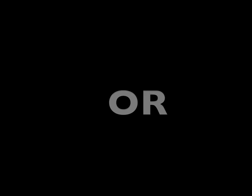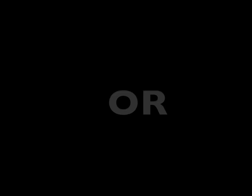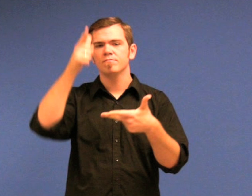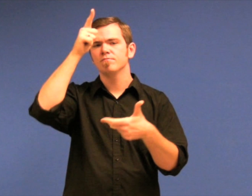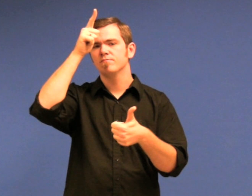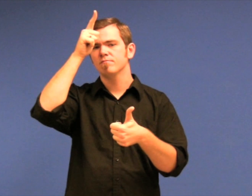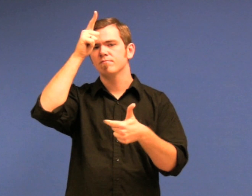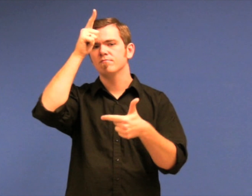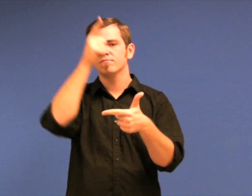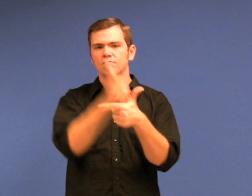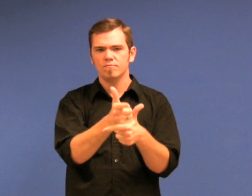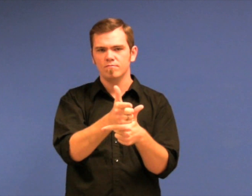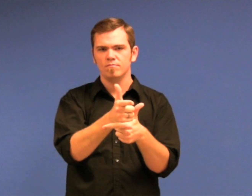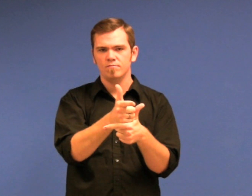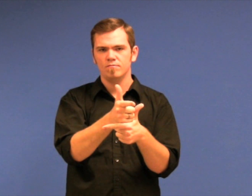is brother.